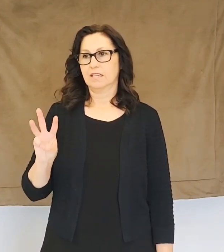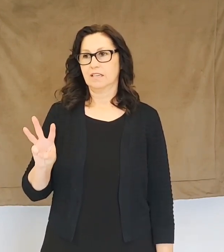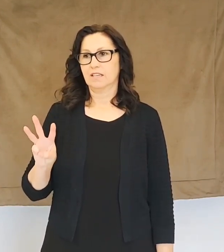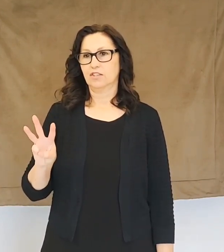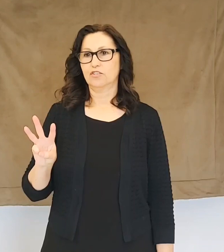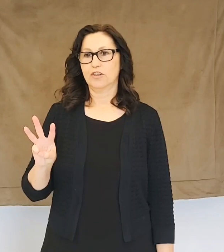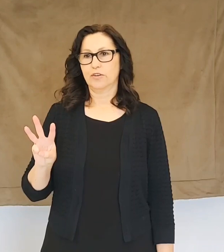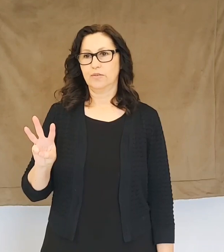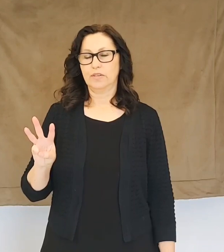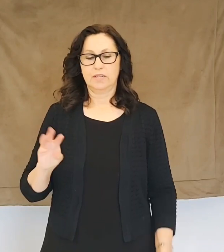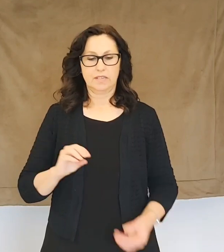snow.